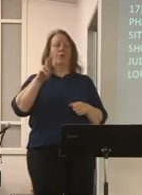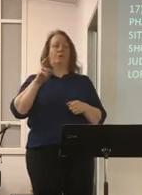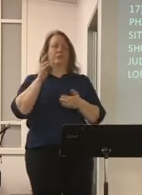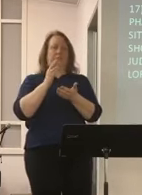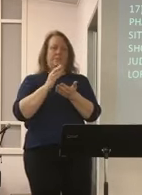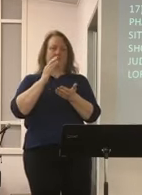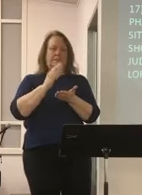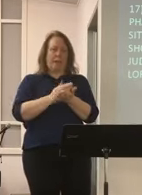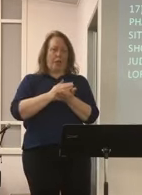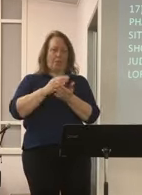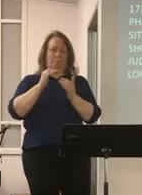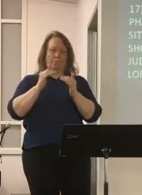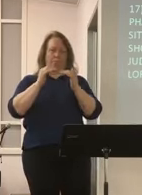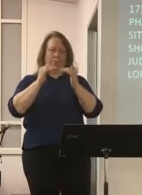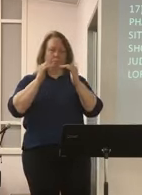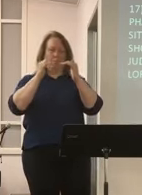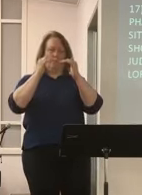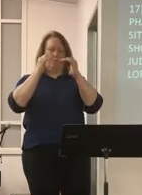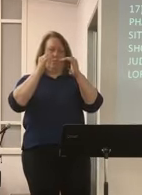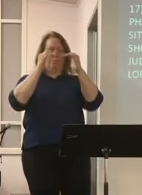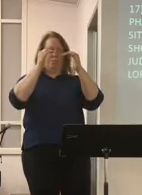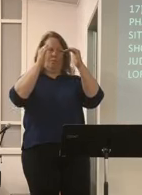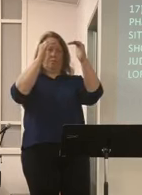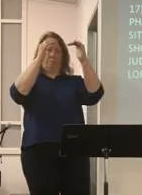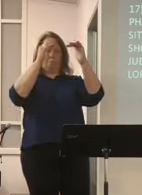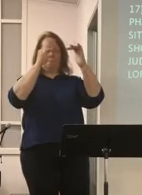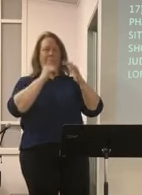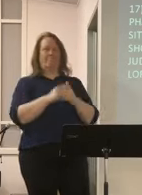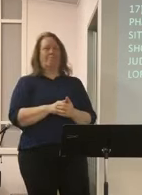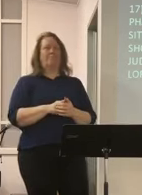Yeah, that's work. Years ago,